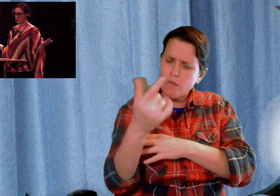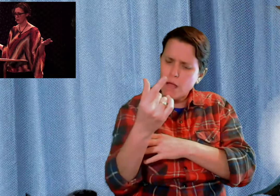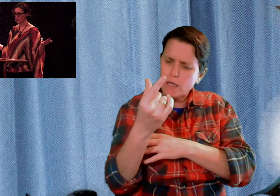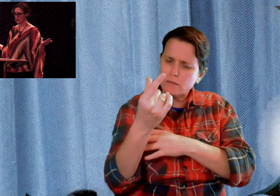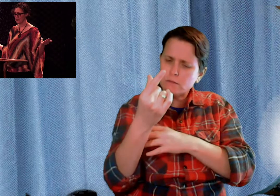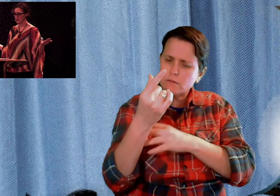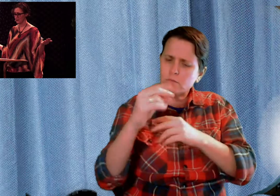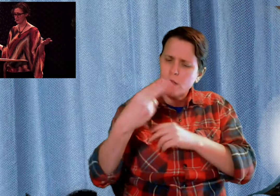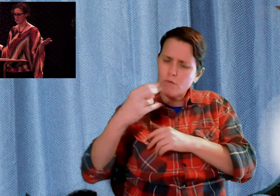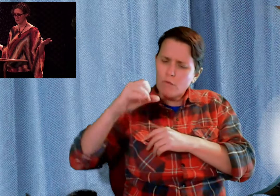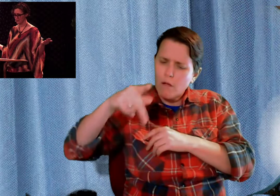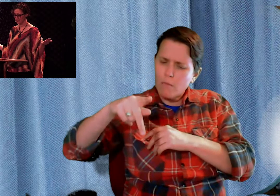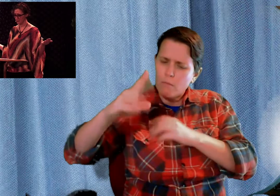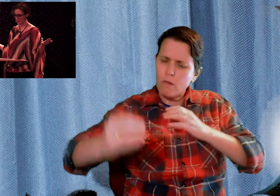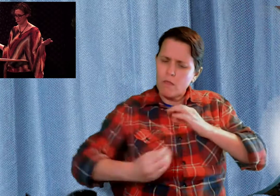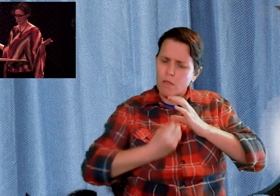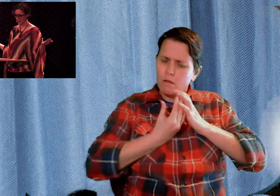into your heart.